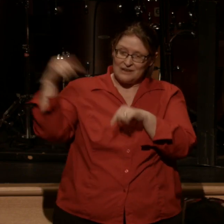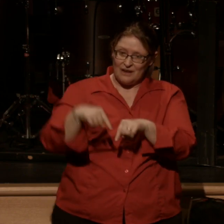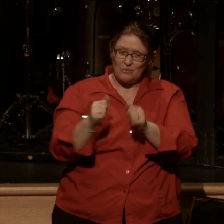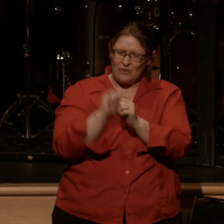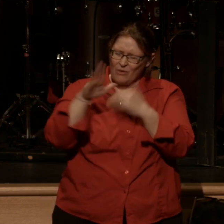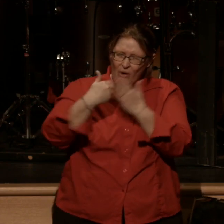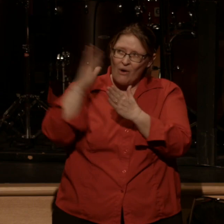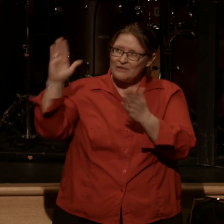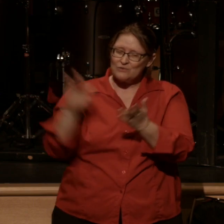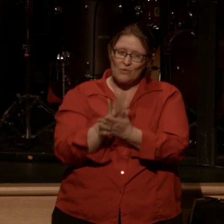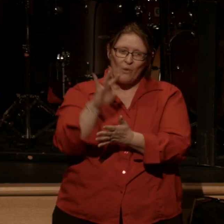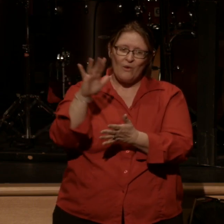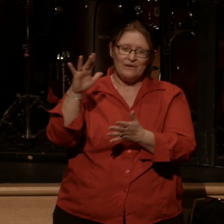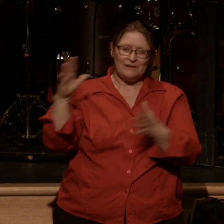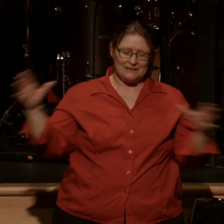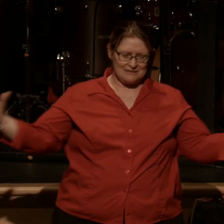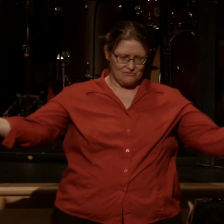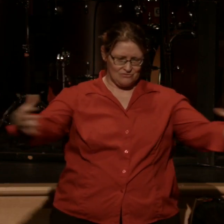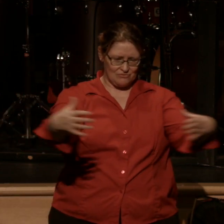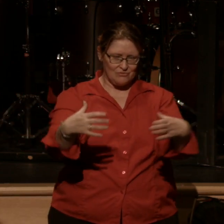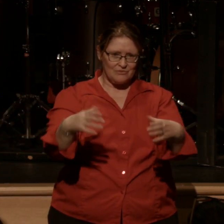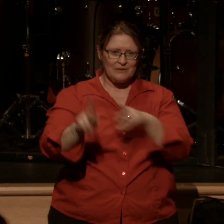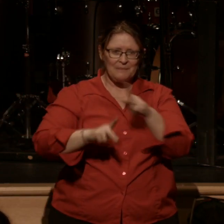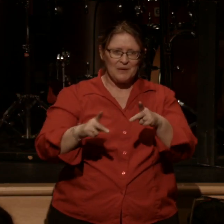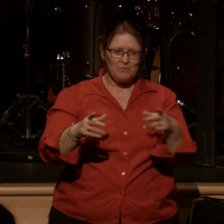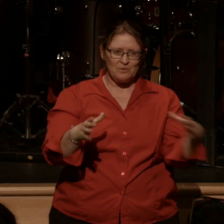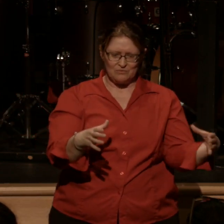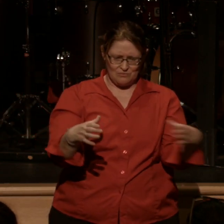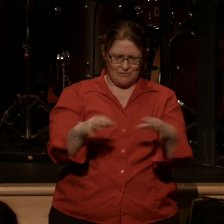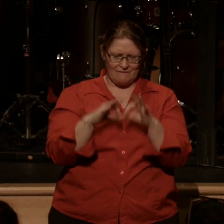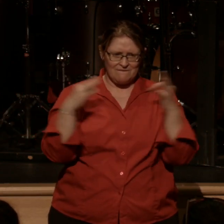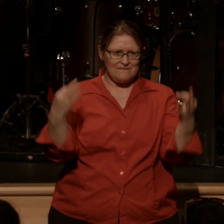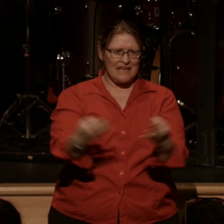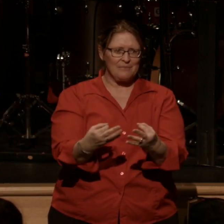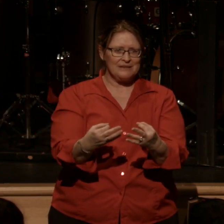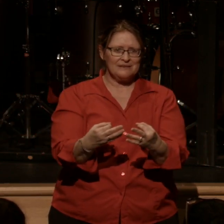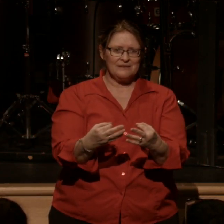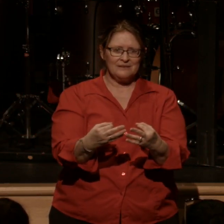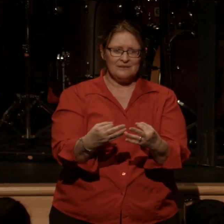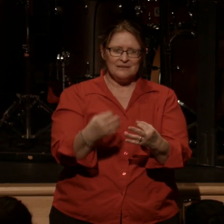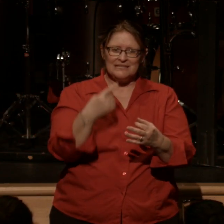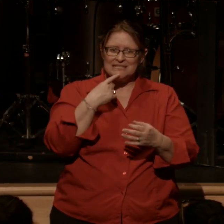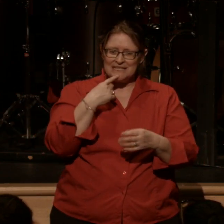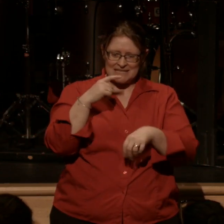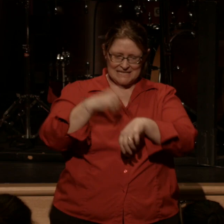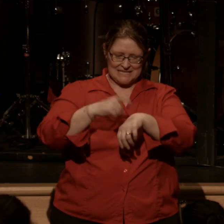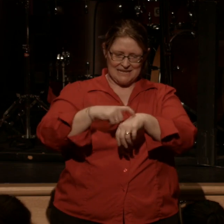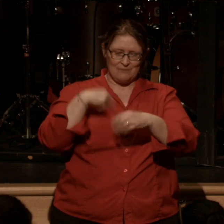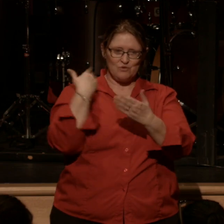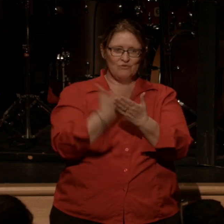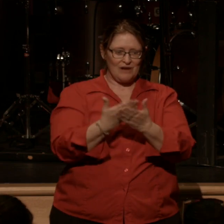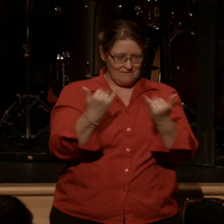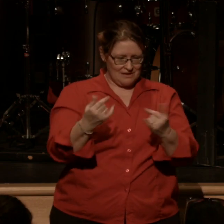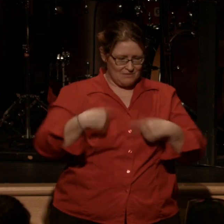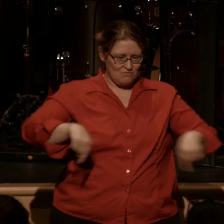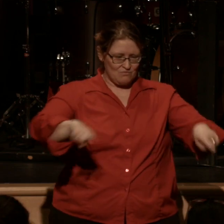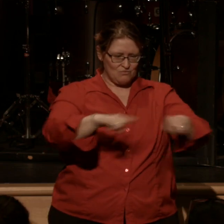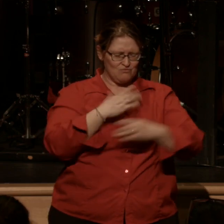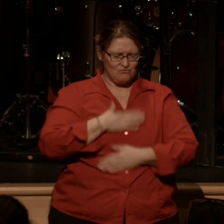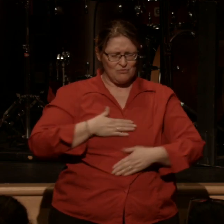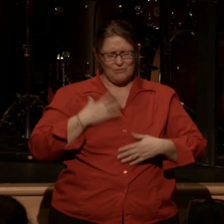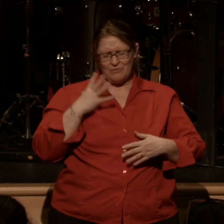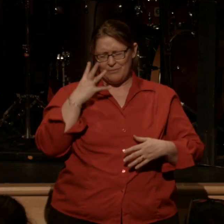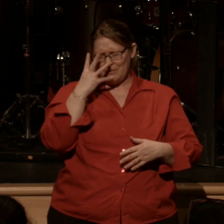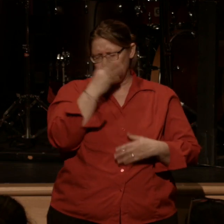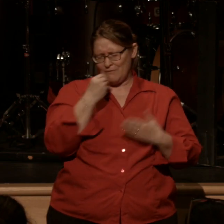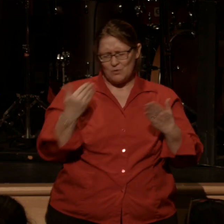glory and he gathers his people together as his family and says, the time has come for us to enjoy a